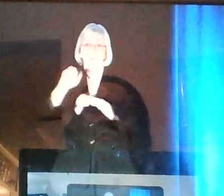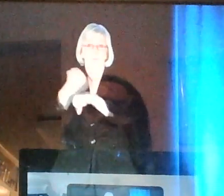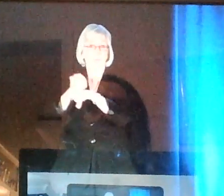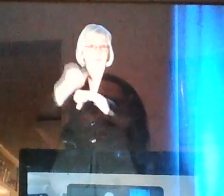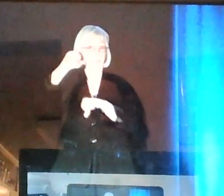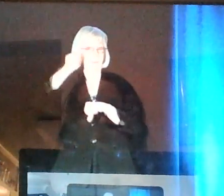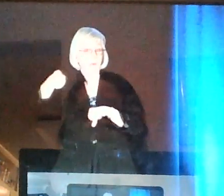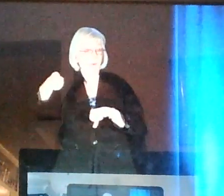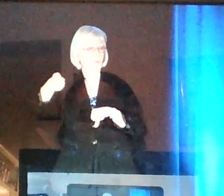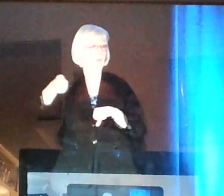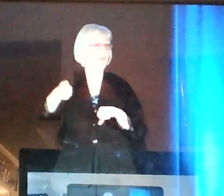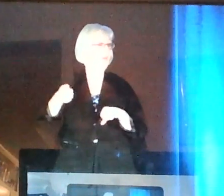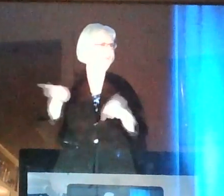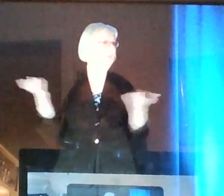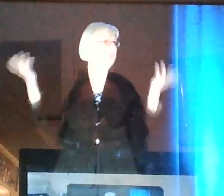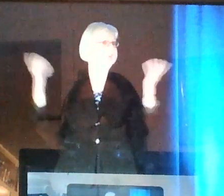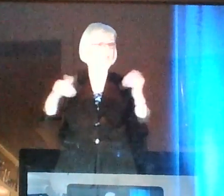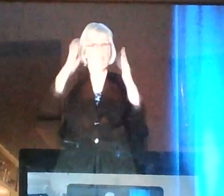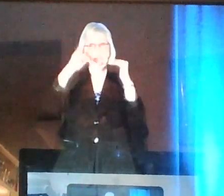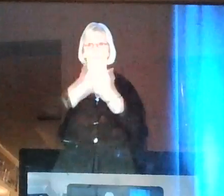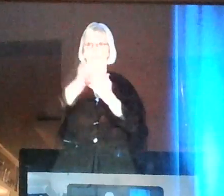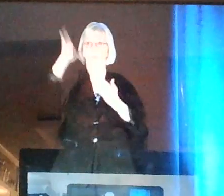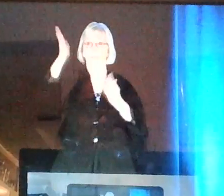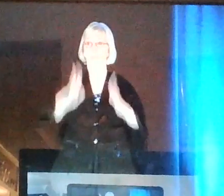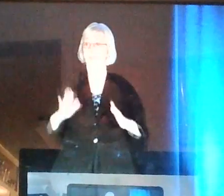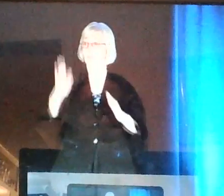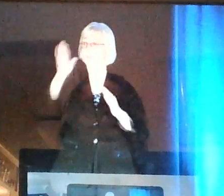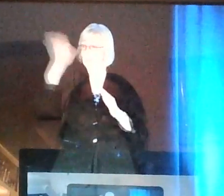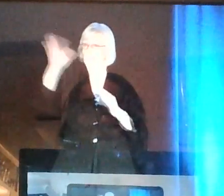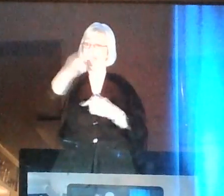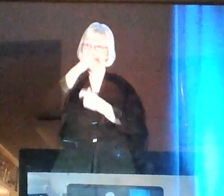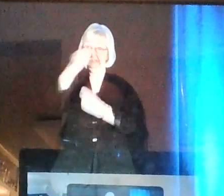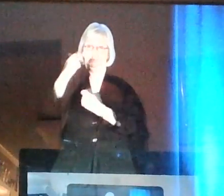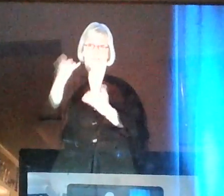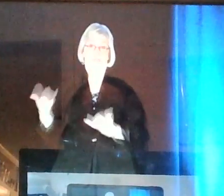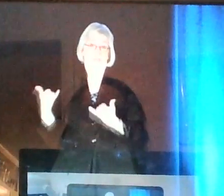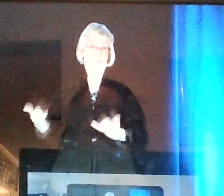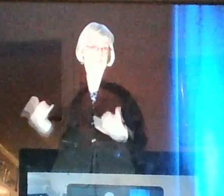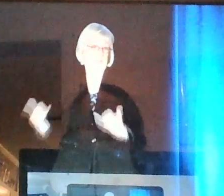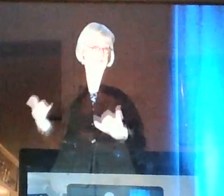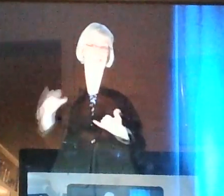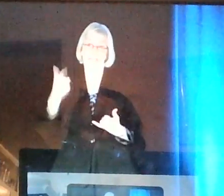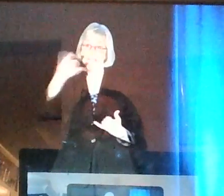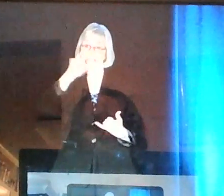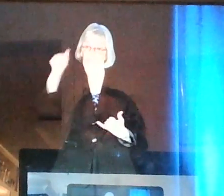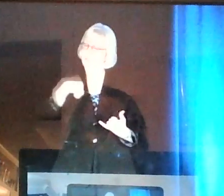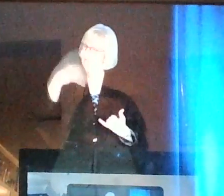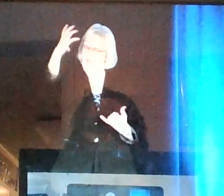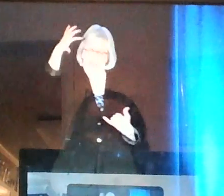about interpreting or your job tomorrow. Maybe you're expecting a presentation and it's going to be interesting.